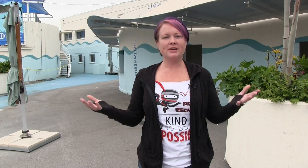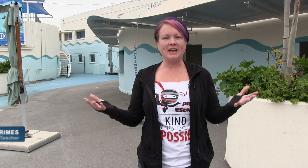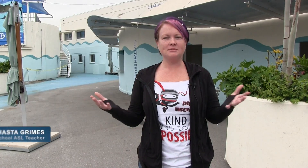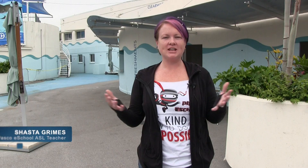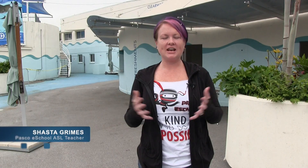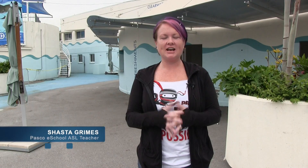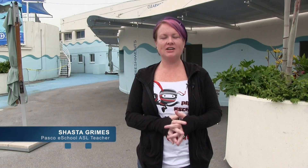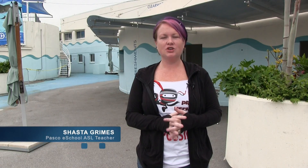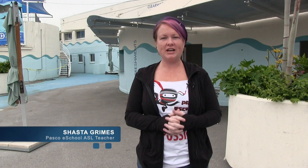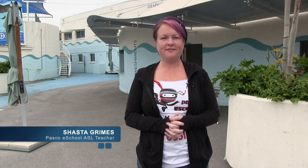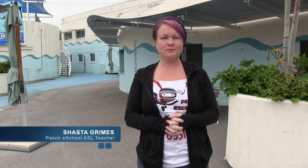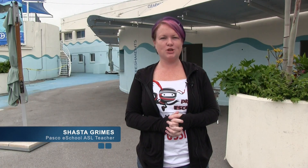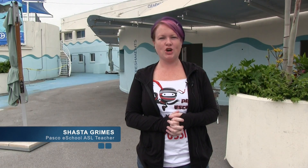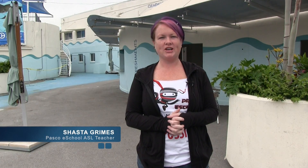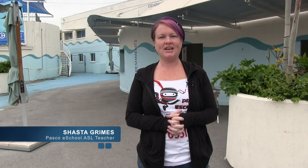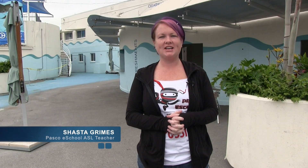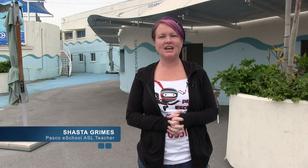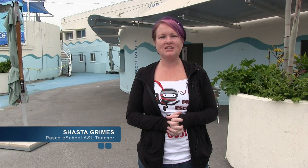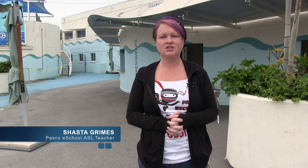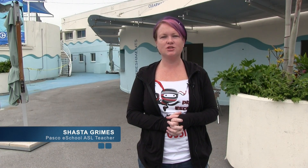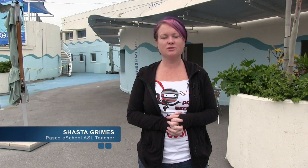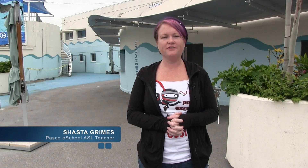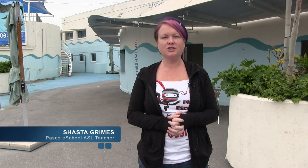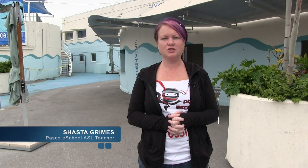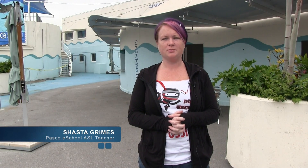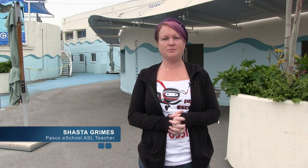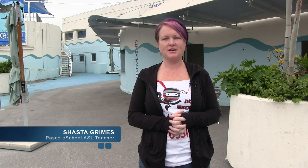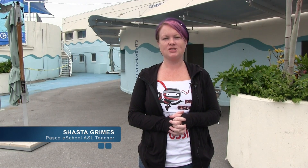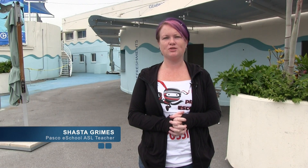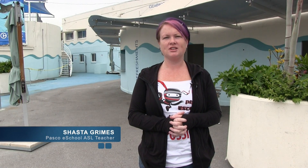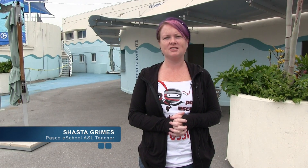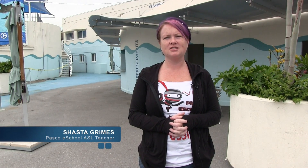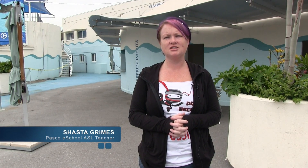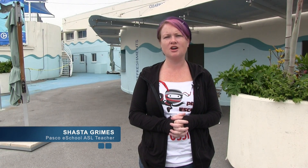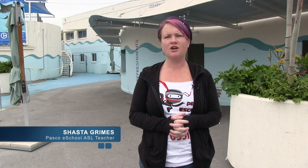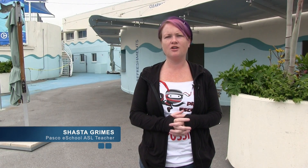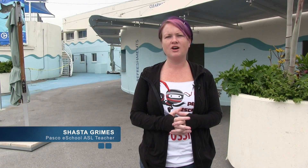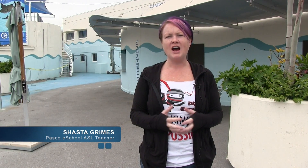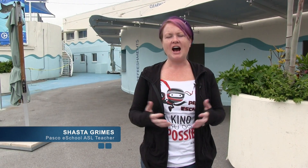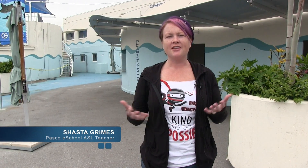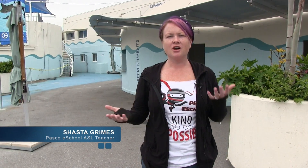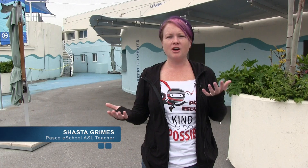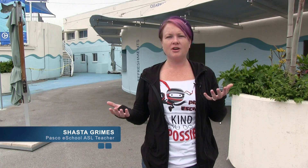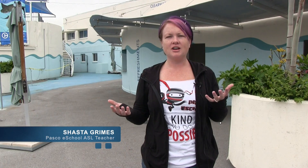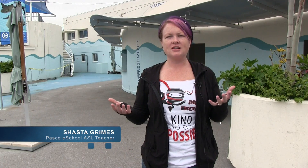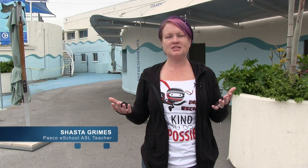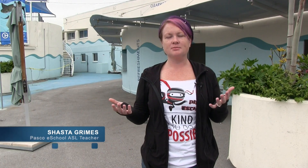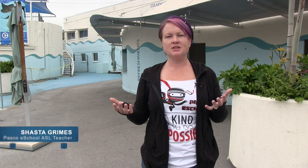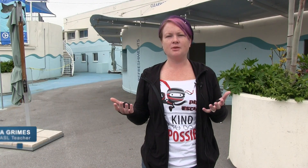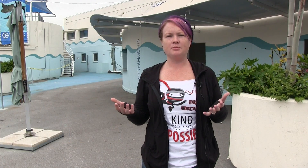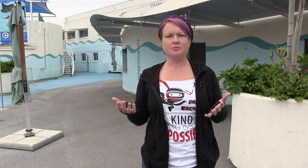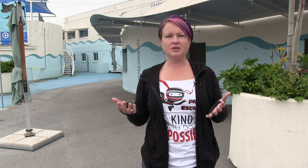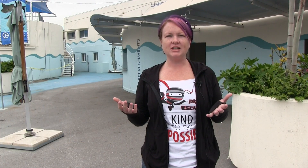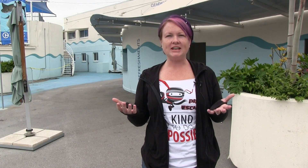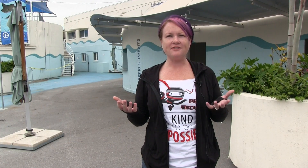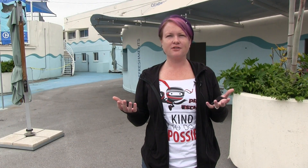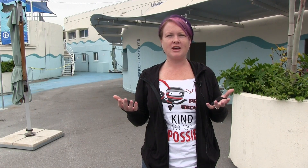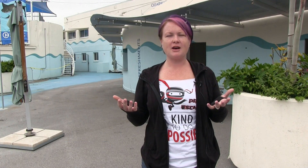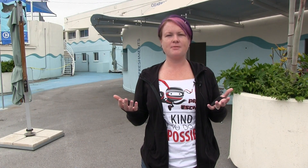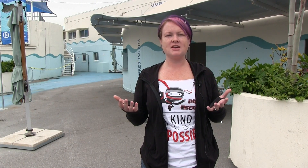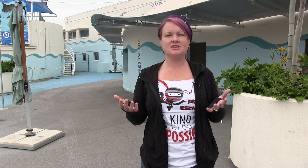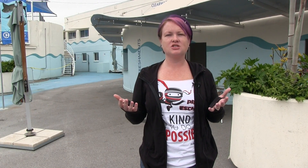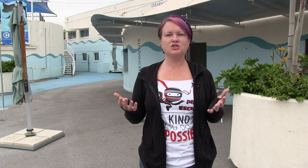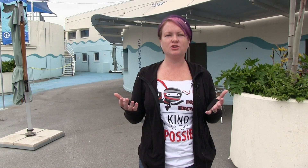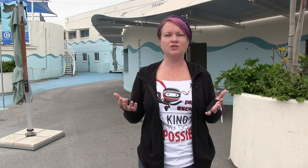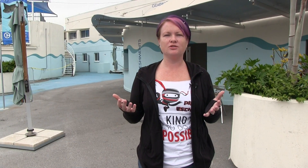Well we came today, I got a grant from Target to do a field trip with my students and so I thought something that would be really neat